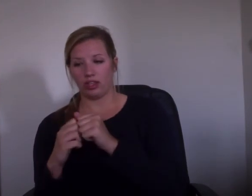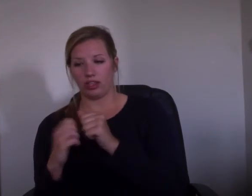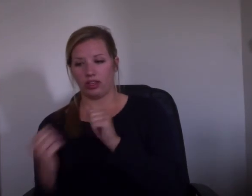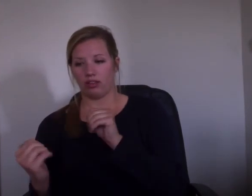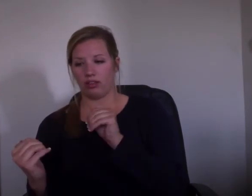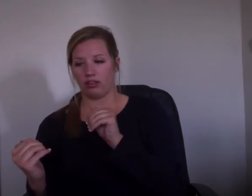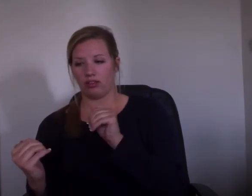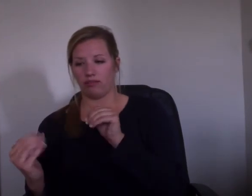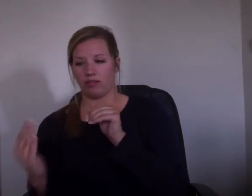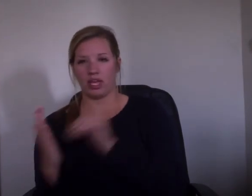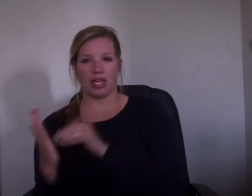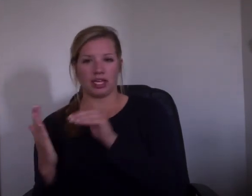Okay.